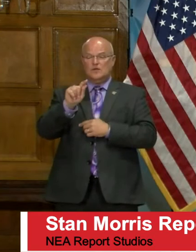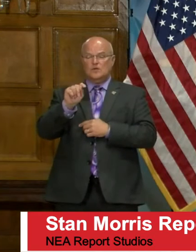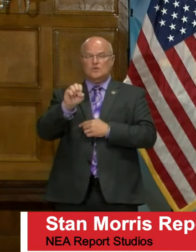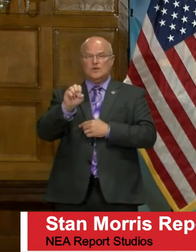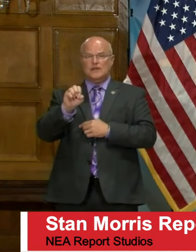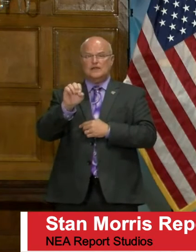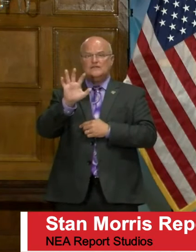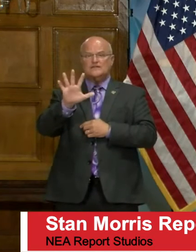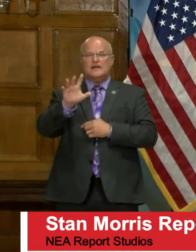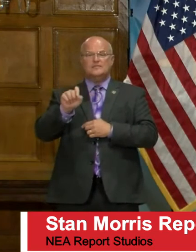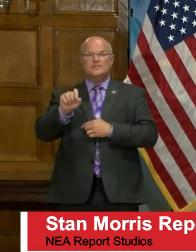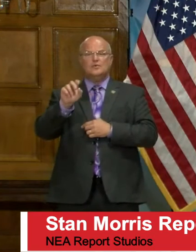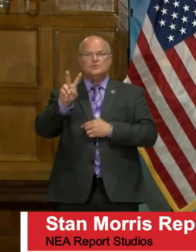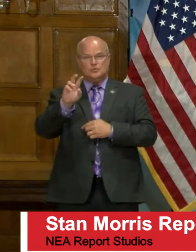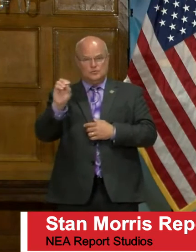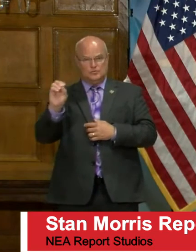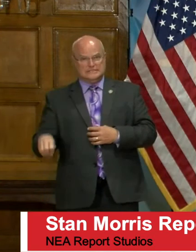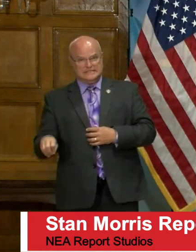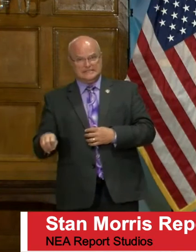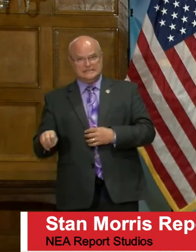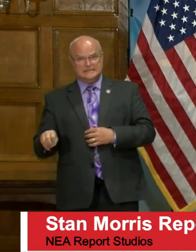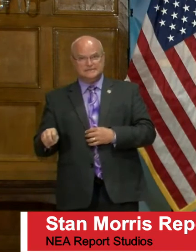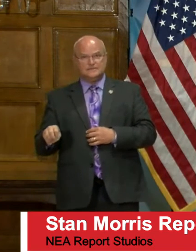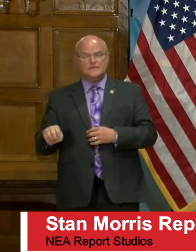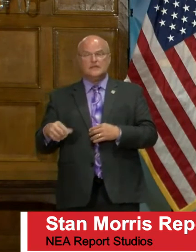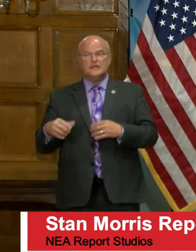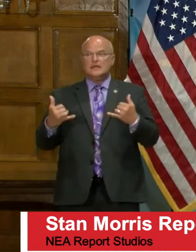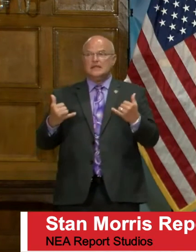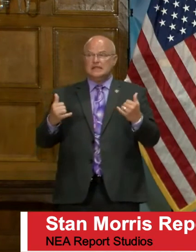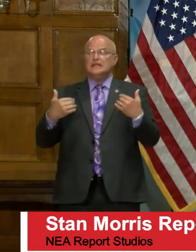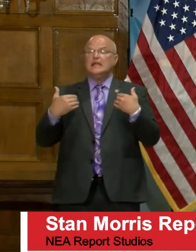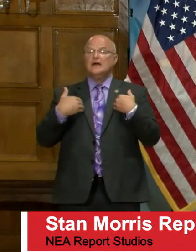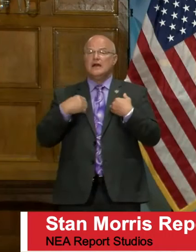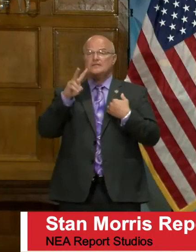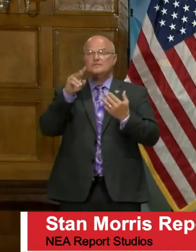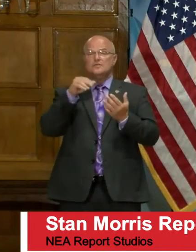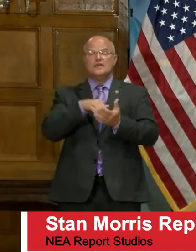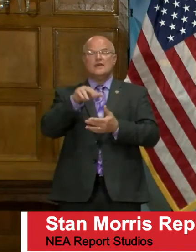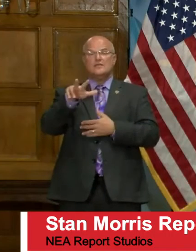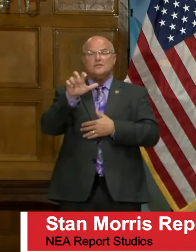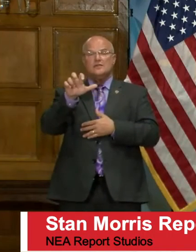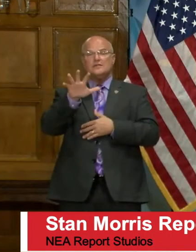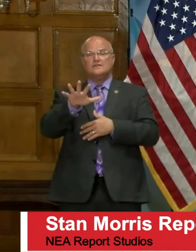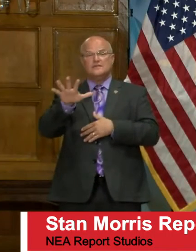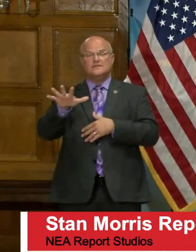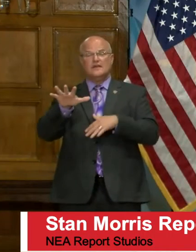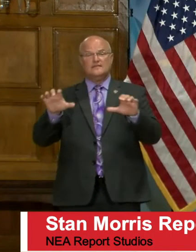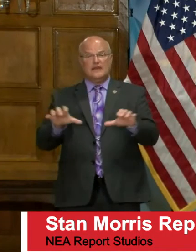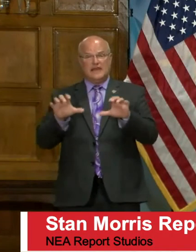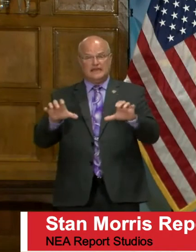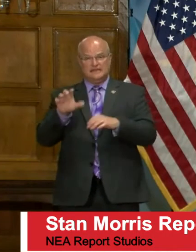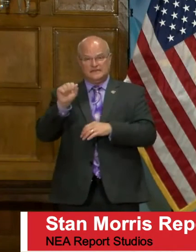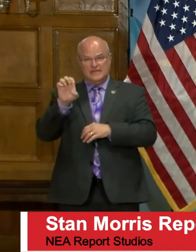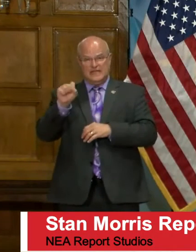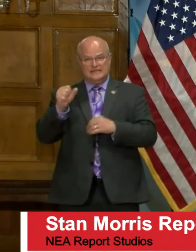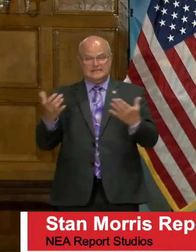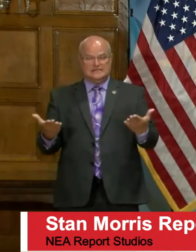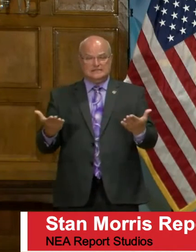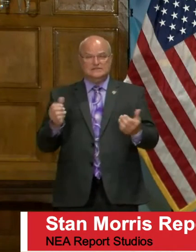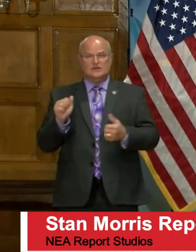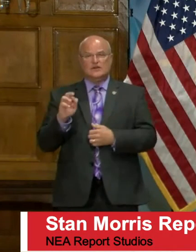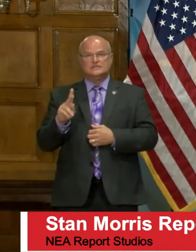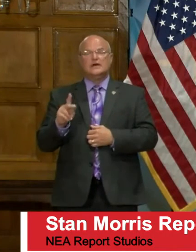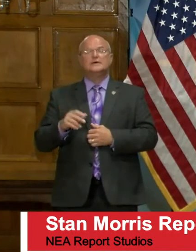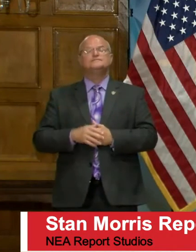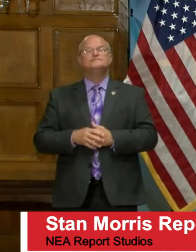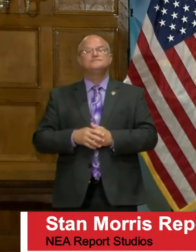of 5.2%. We now have 2,355 active cases in Arkansas.